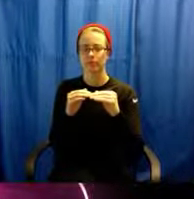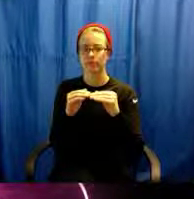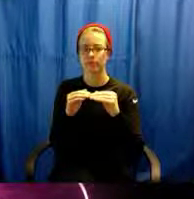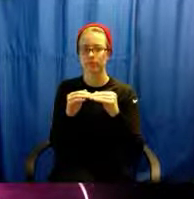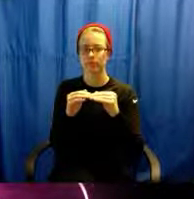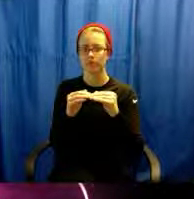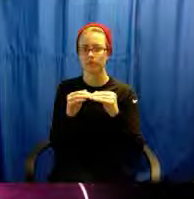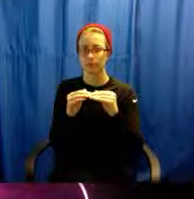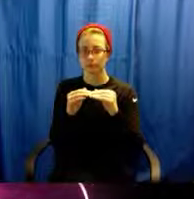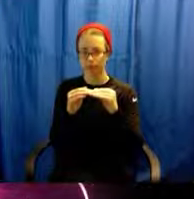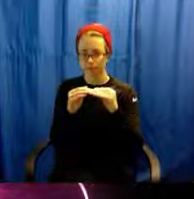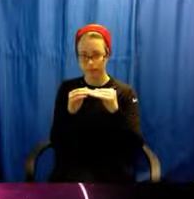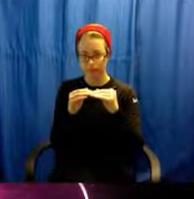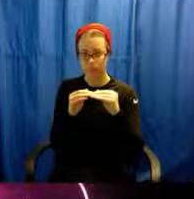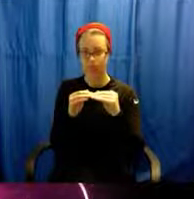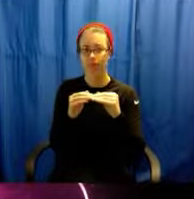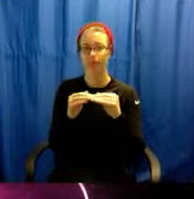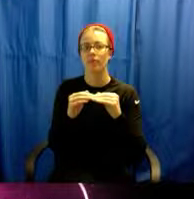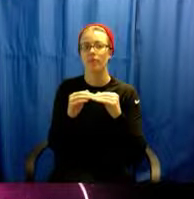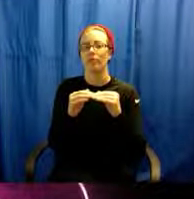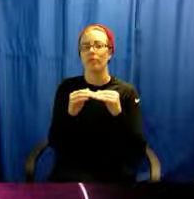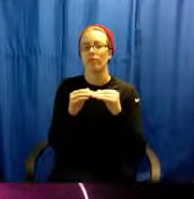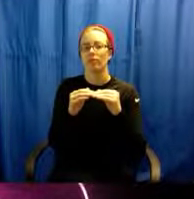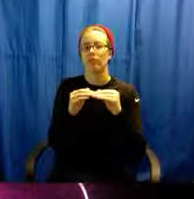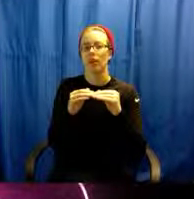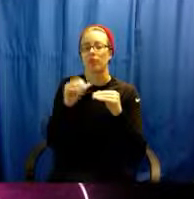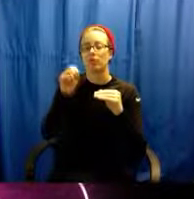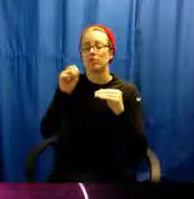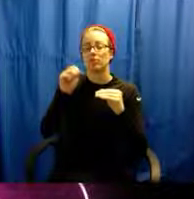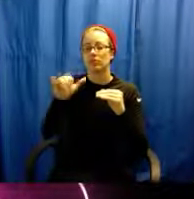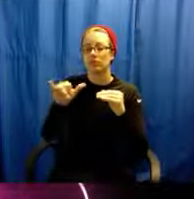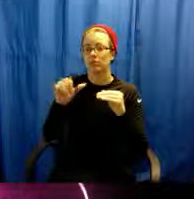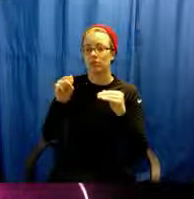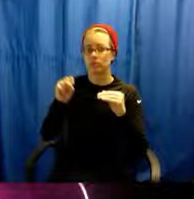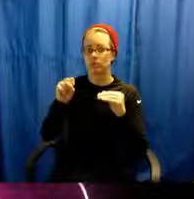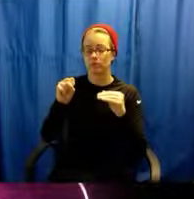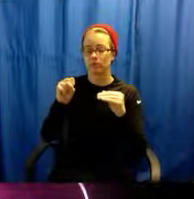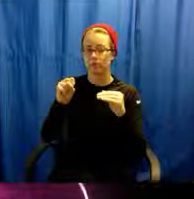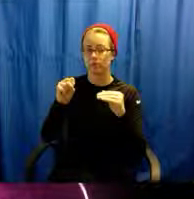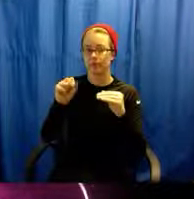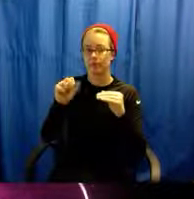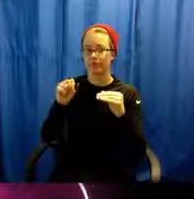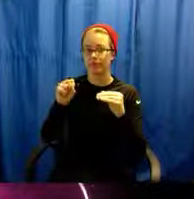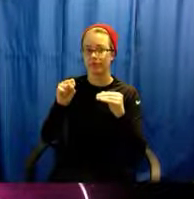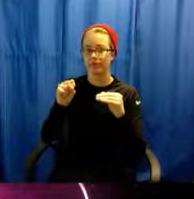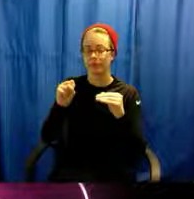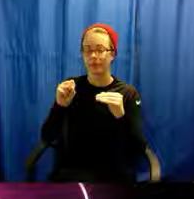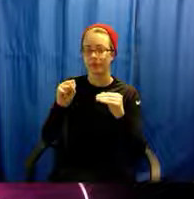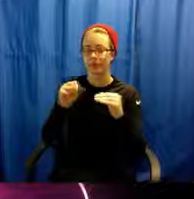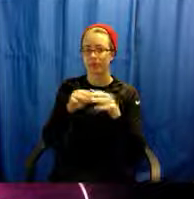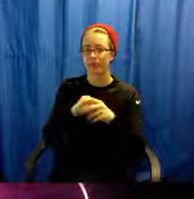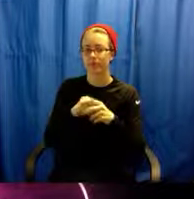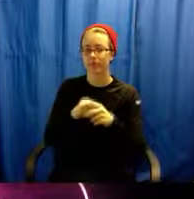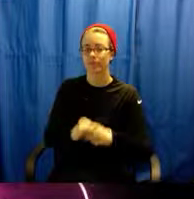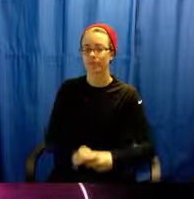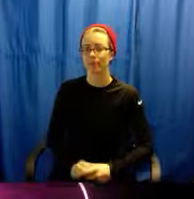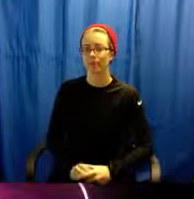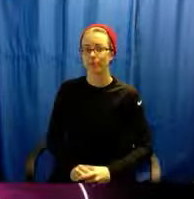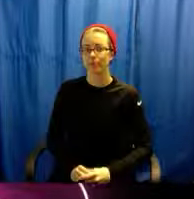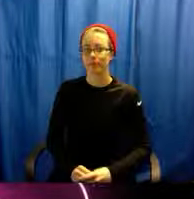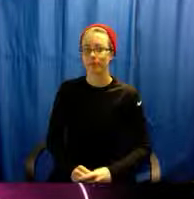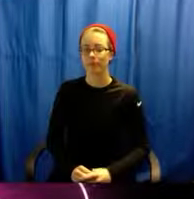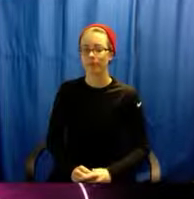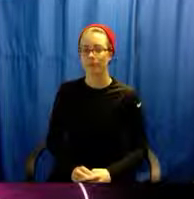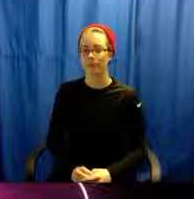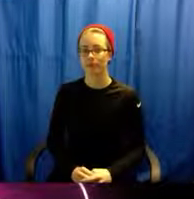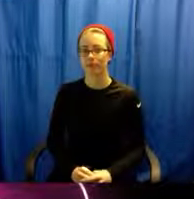is called the systolic pressure. When the diastolic occurs, more blood is pumped by the heart.